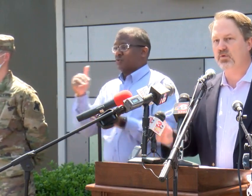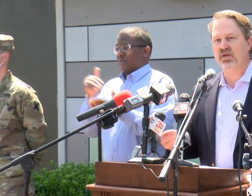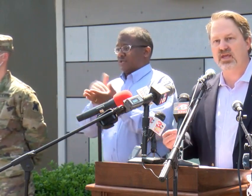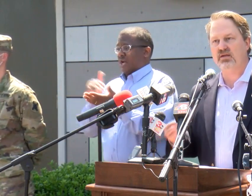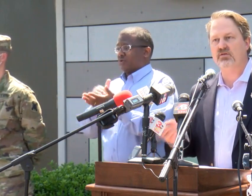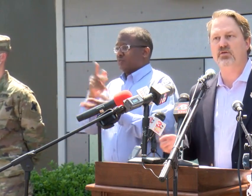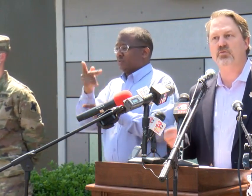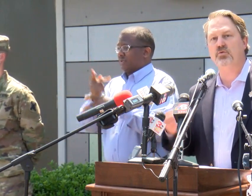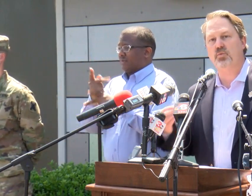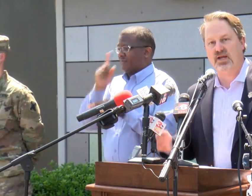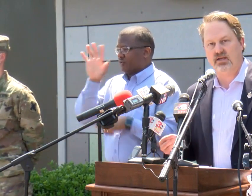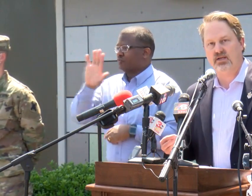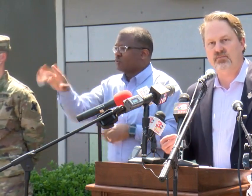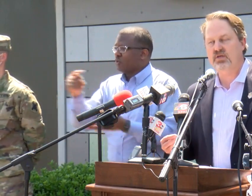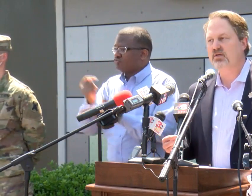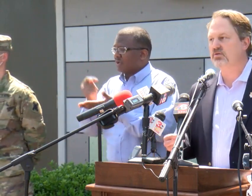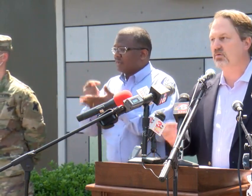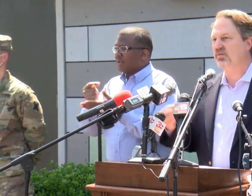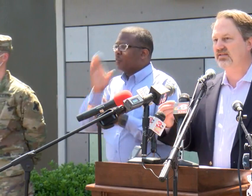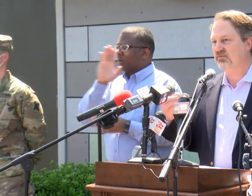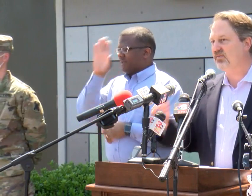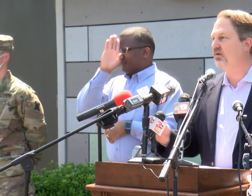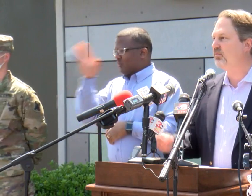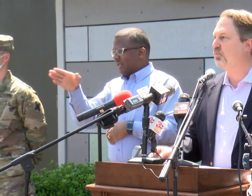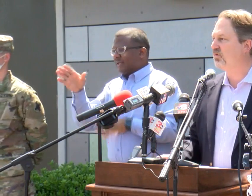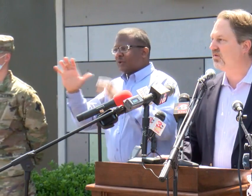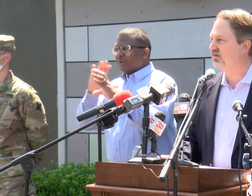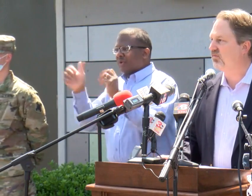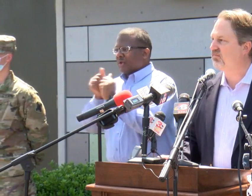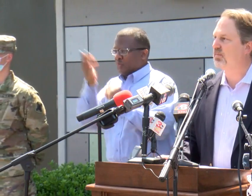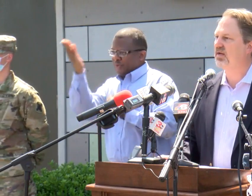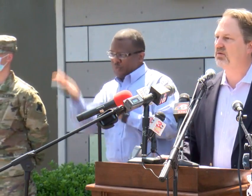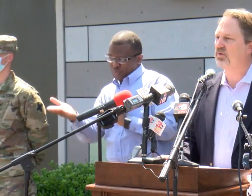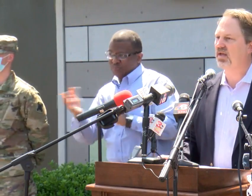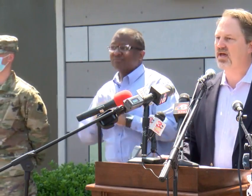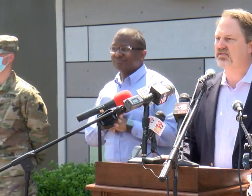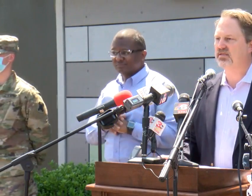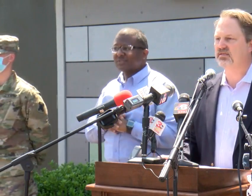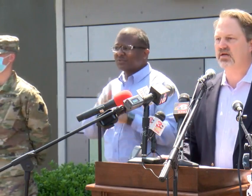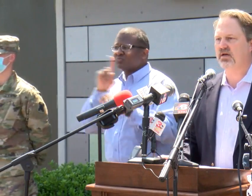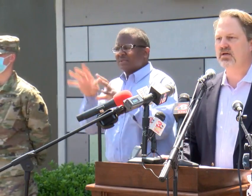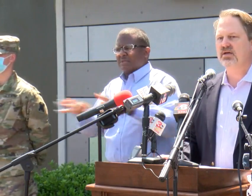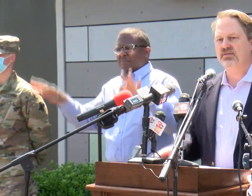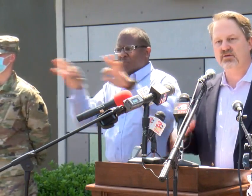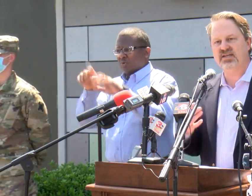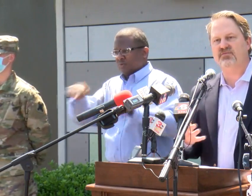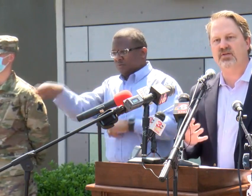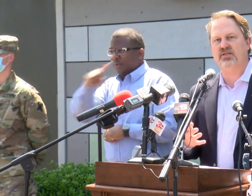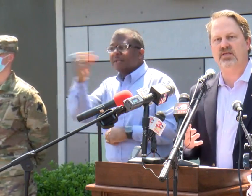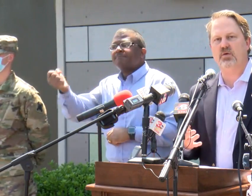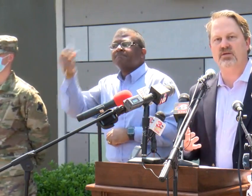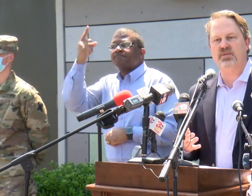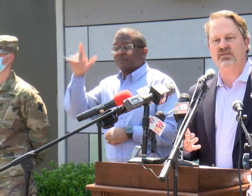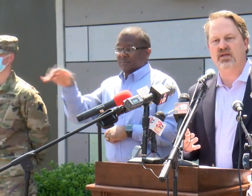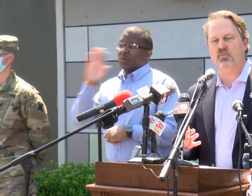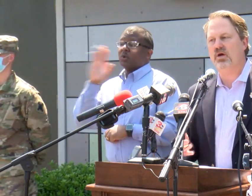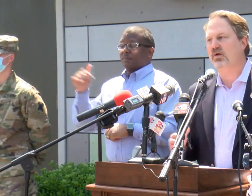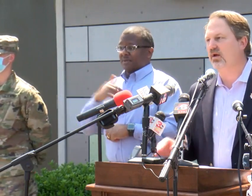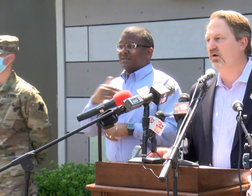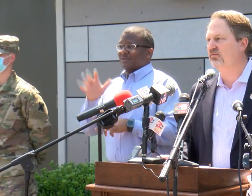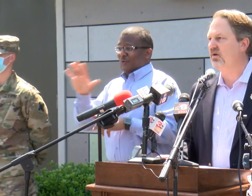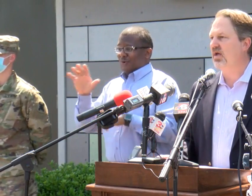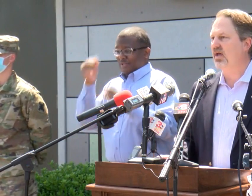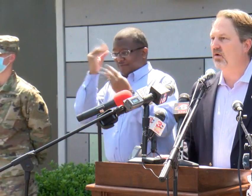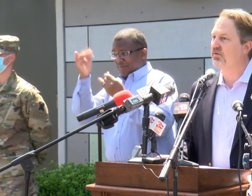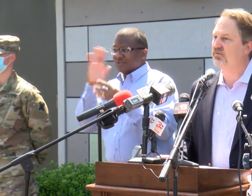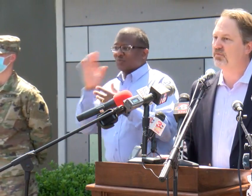will be communicated to you directly. So that's a very important thing for everybody to realize, that they're definitely going to be taken well